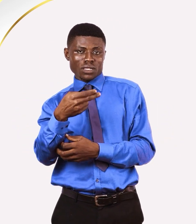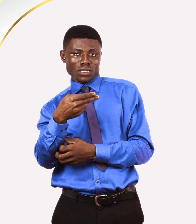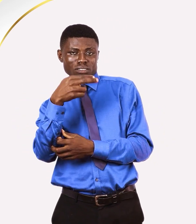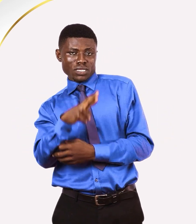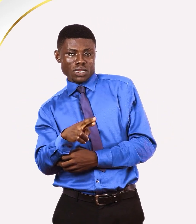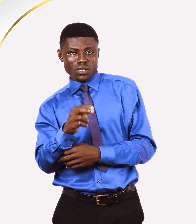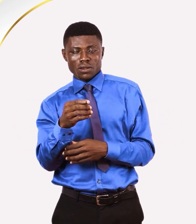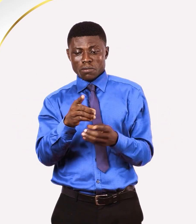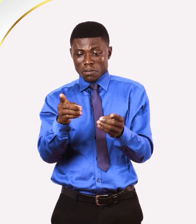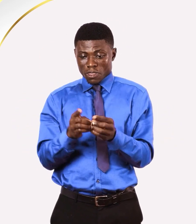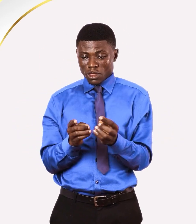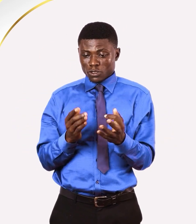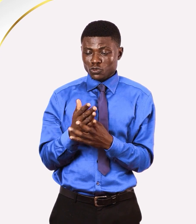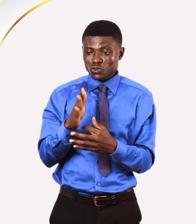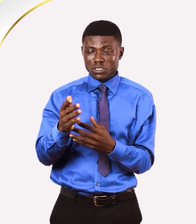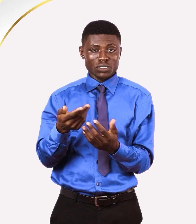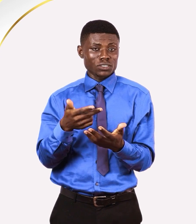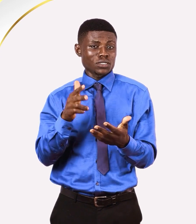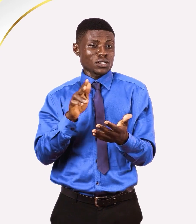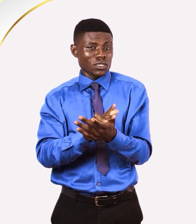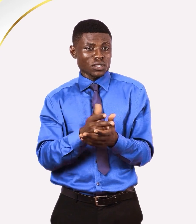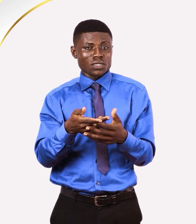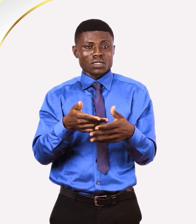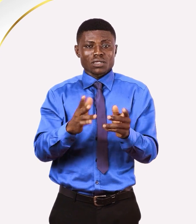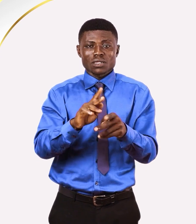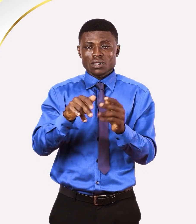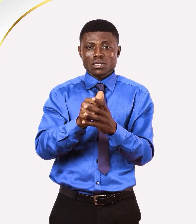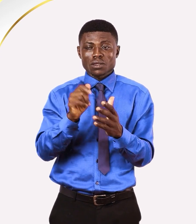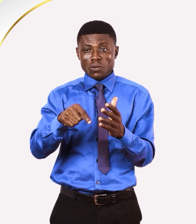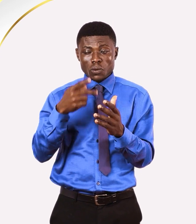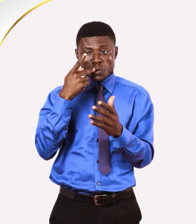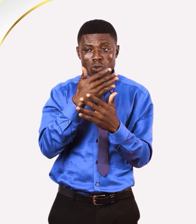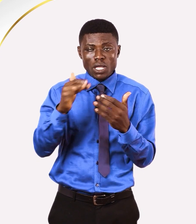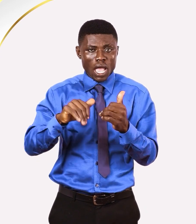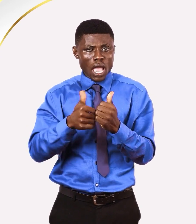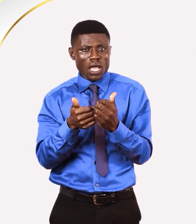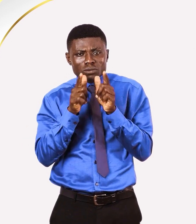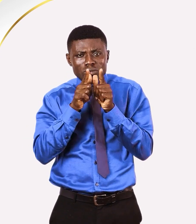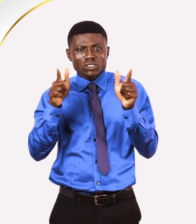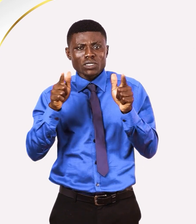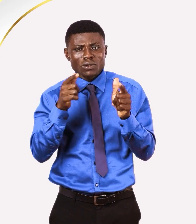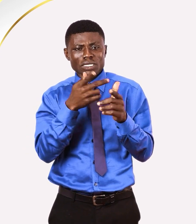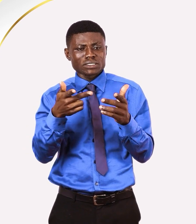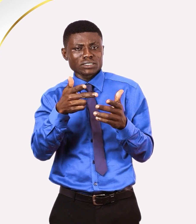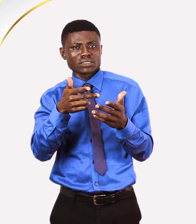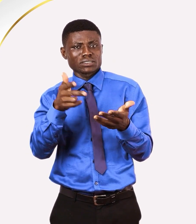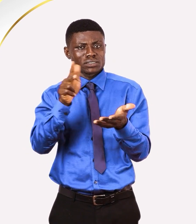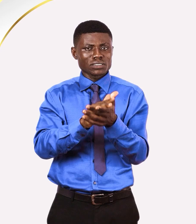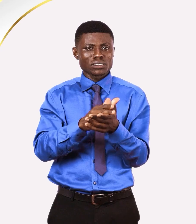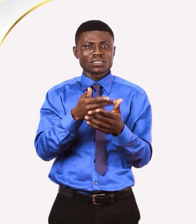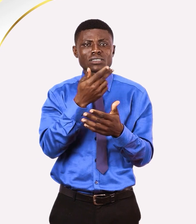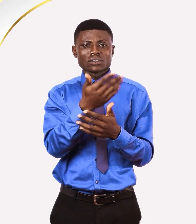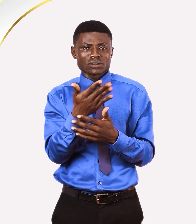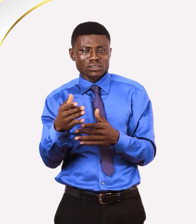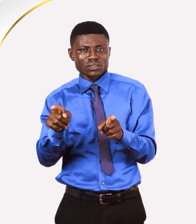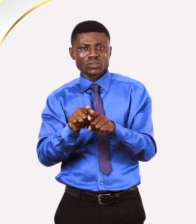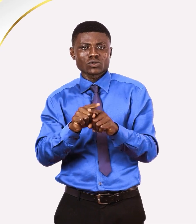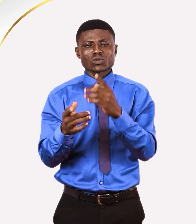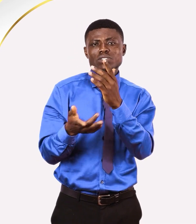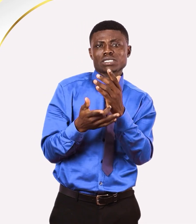HR department, through its procurement function, oversees the general procurement of goods, technical